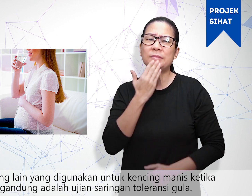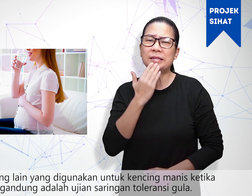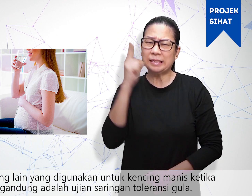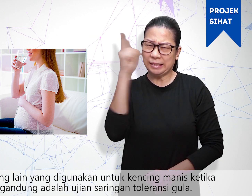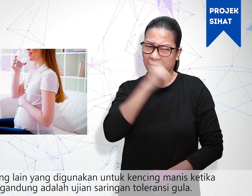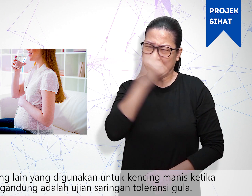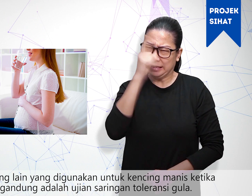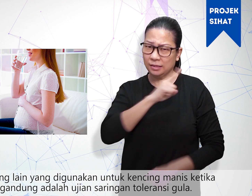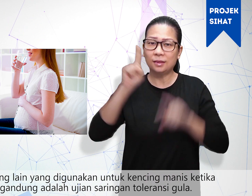tolerance test.